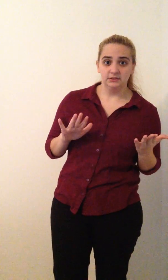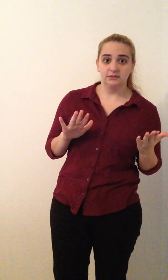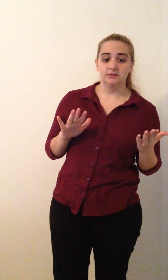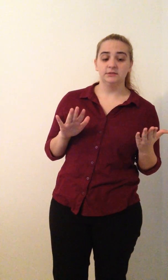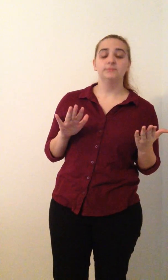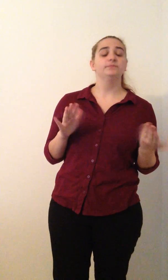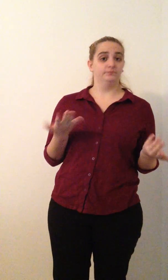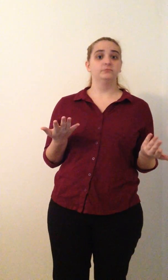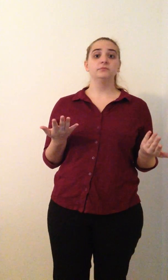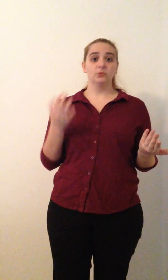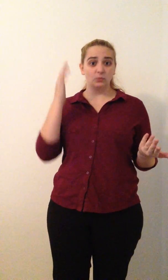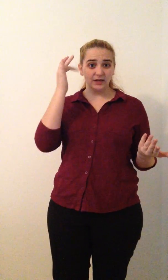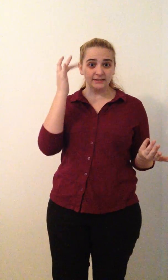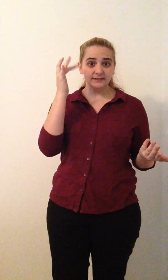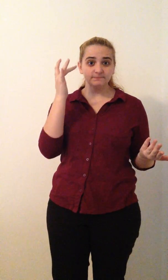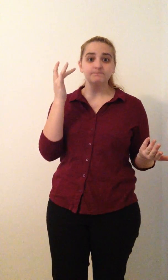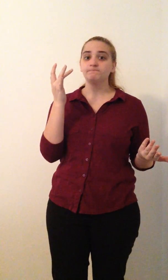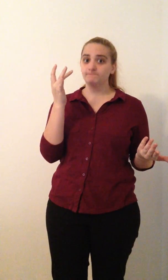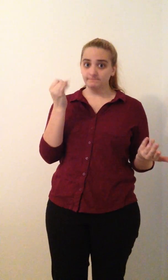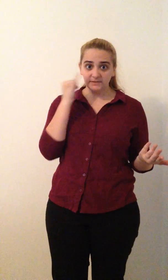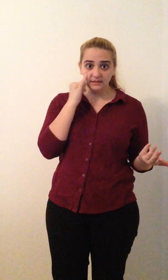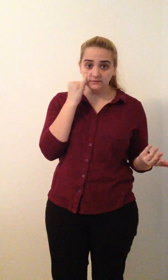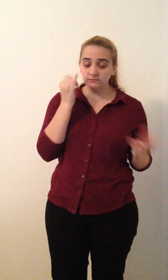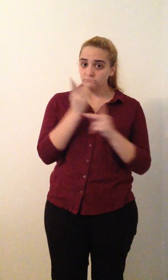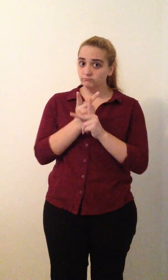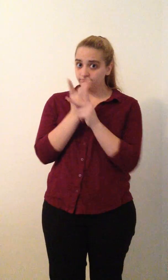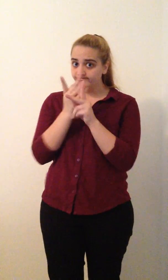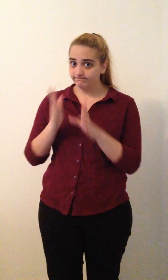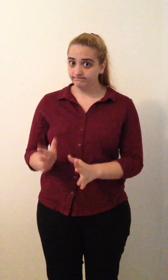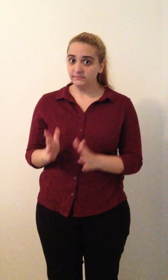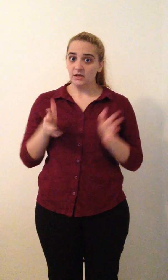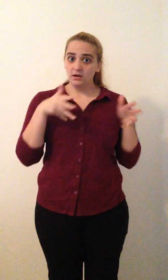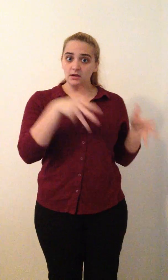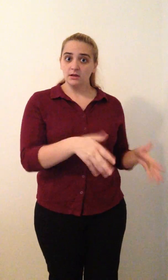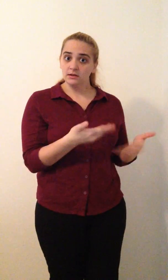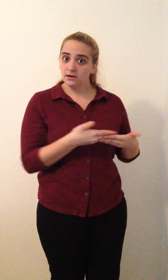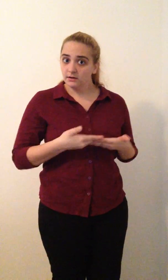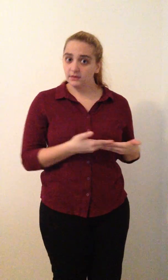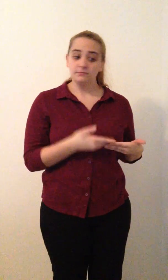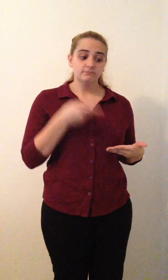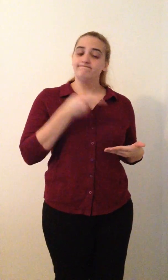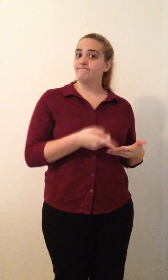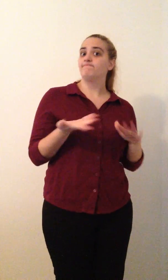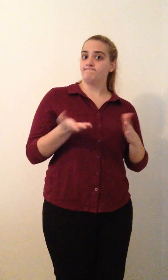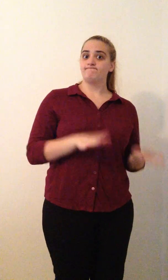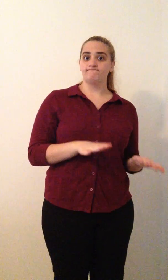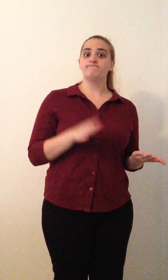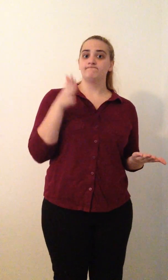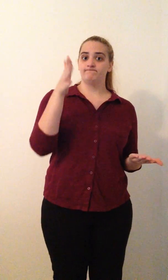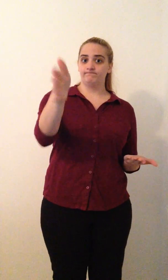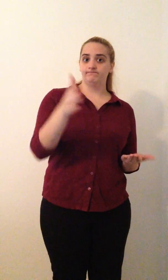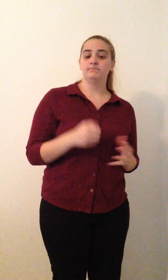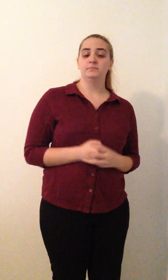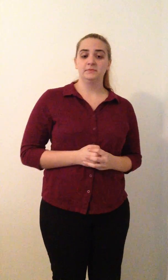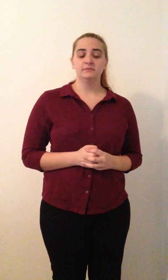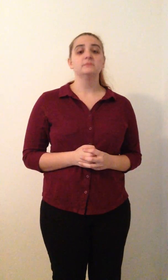our caregivers. It's called primal panic. And what happens is our body makes us